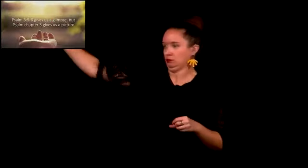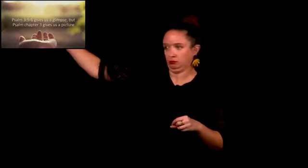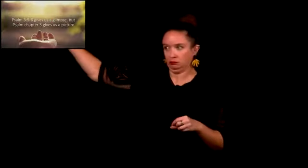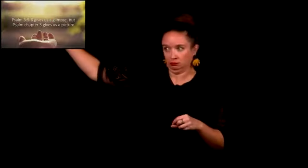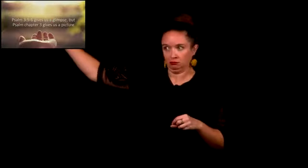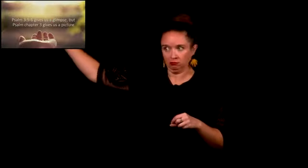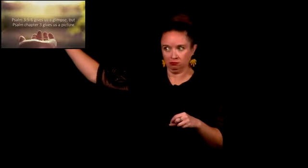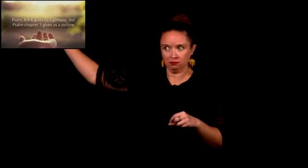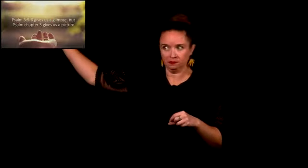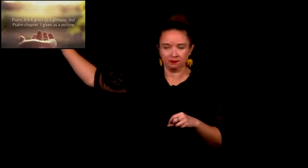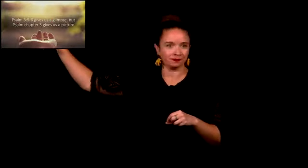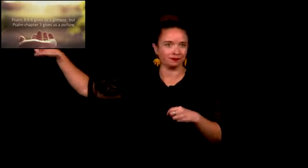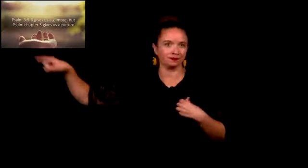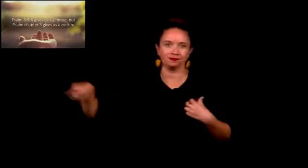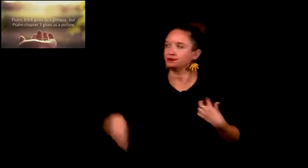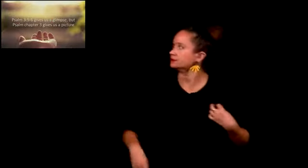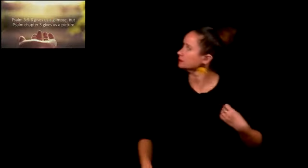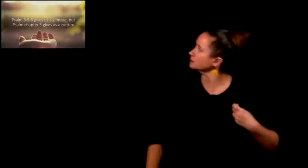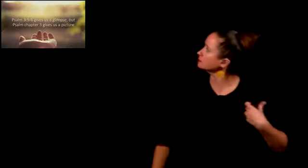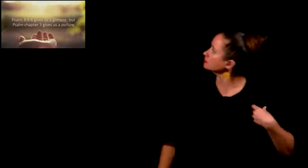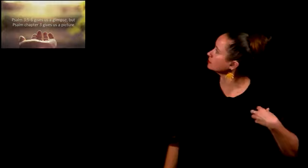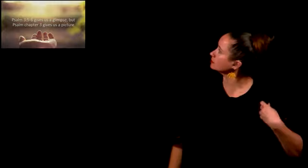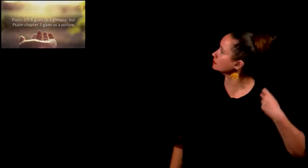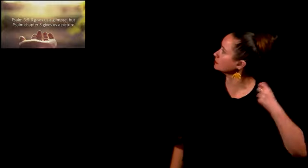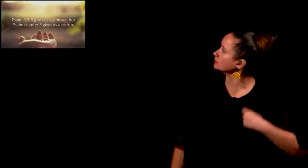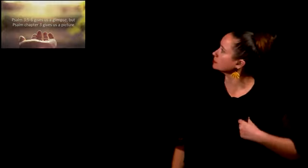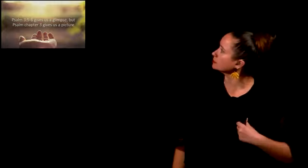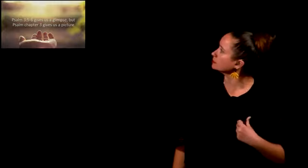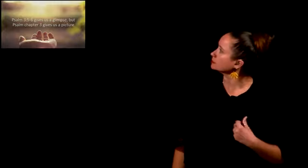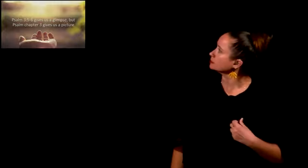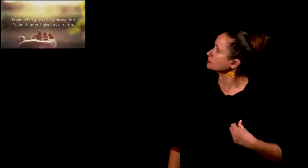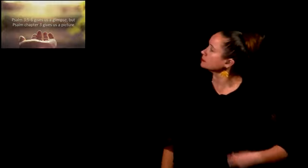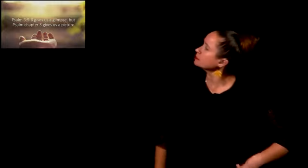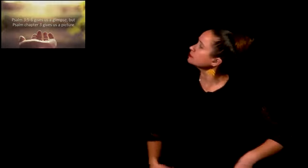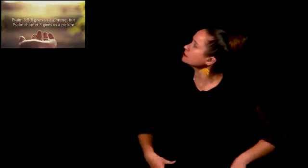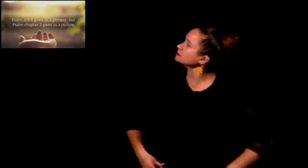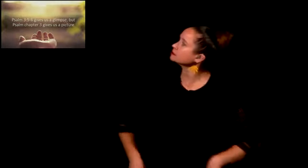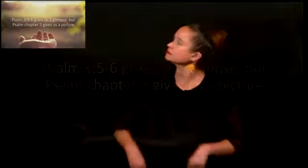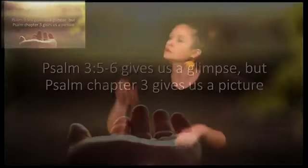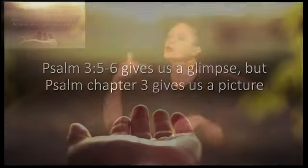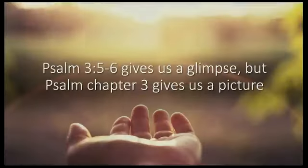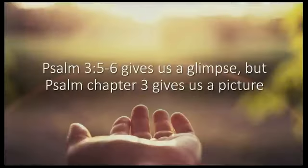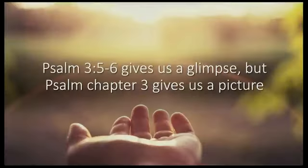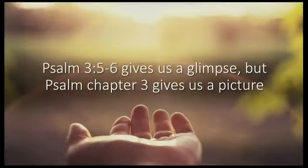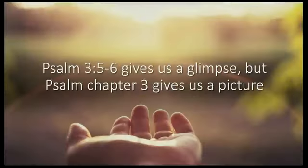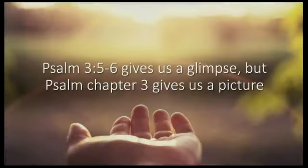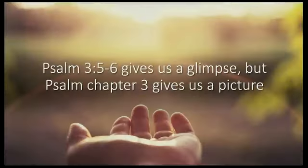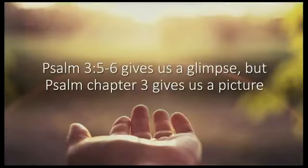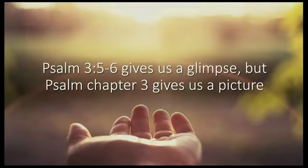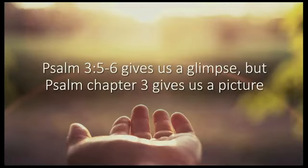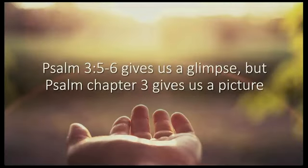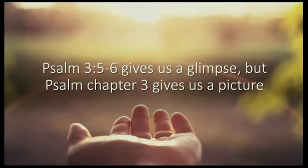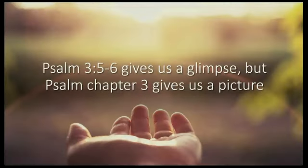So this is my motivation for you guys today. Psalm chapter 3, verse 5 through 6.